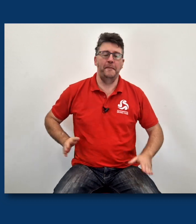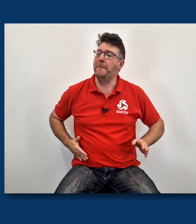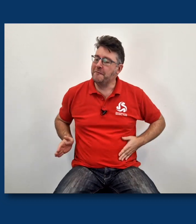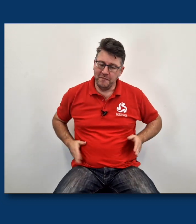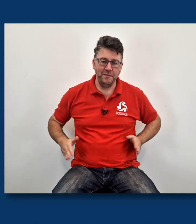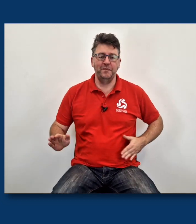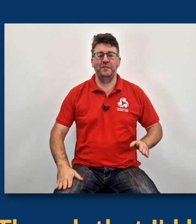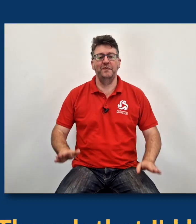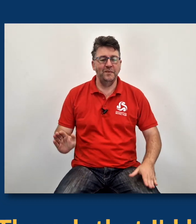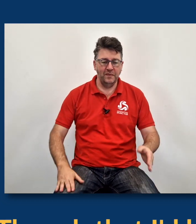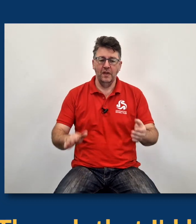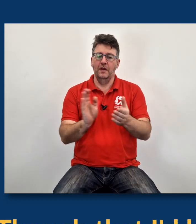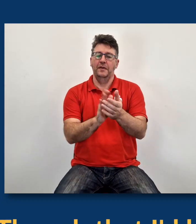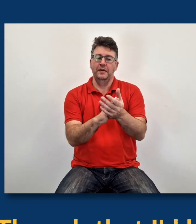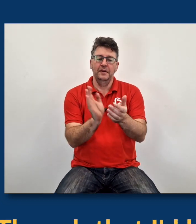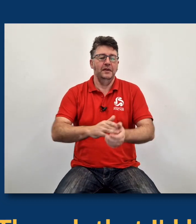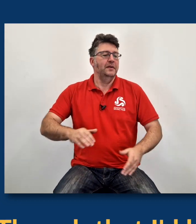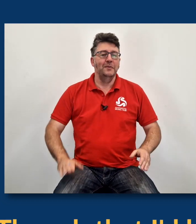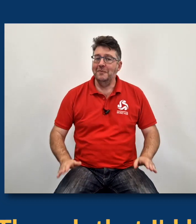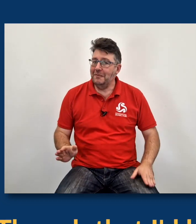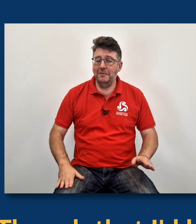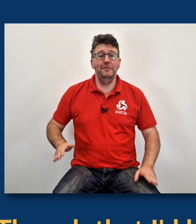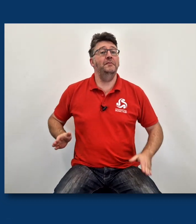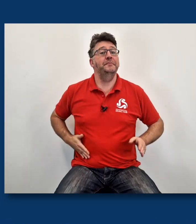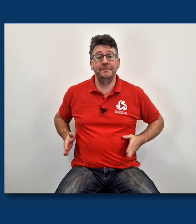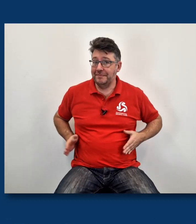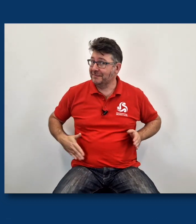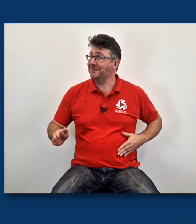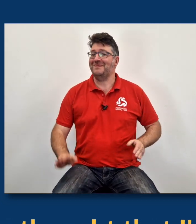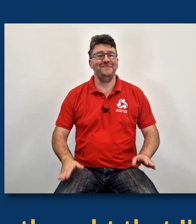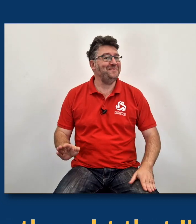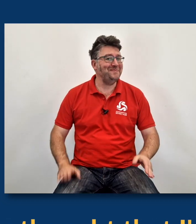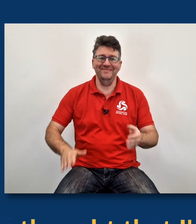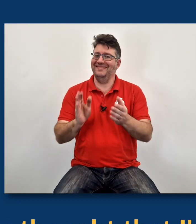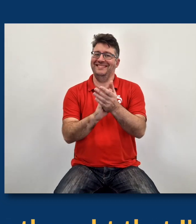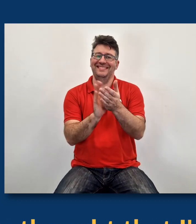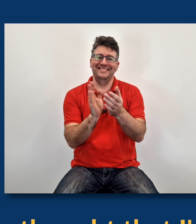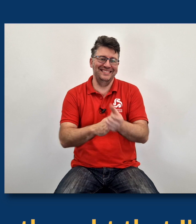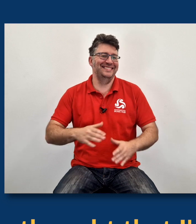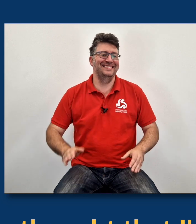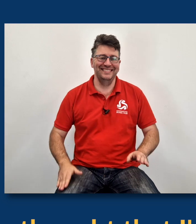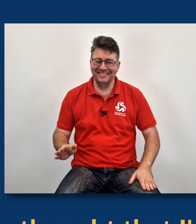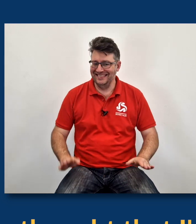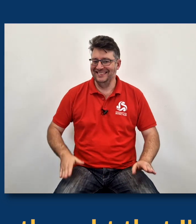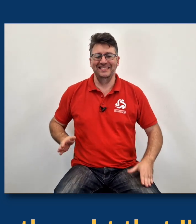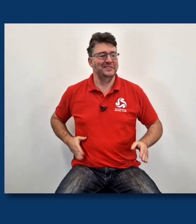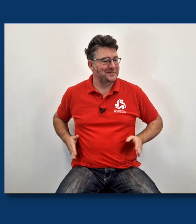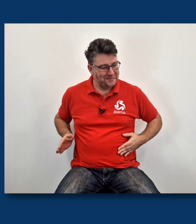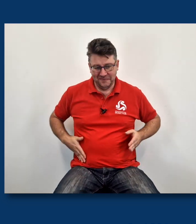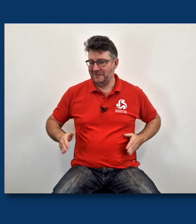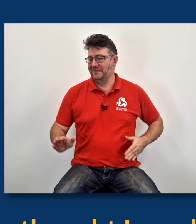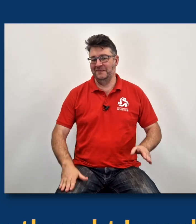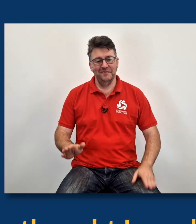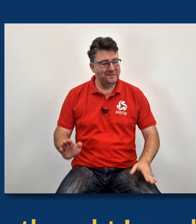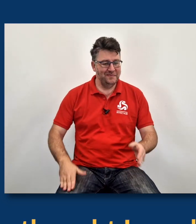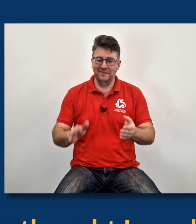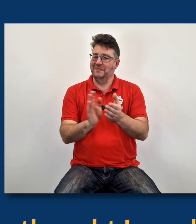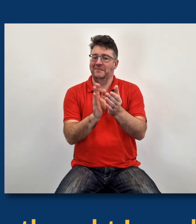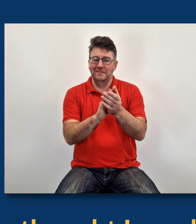you, now I'm wiser. Thought that I'd be helpless without you, but I'm smarter. You thought that I'd be stressed without you, but I'm chilling. You thought I